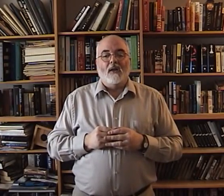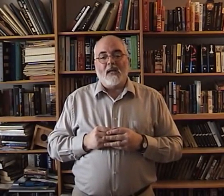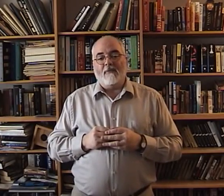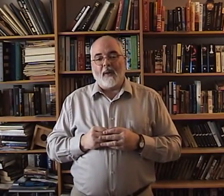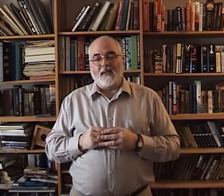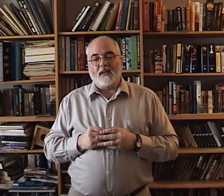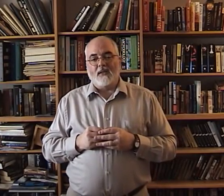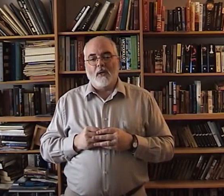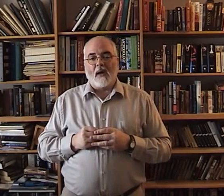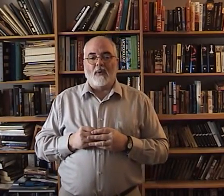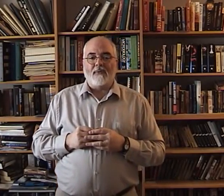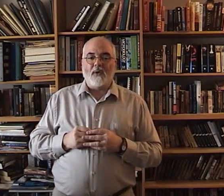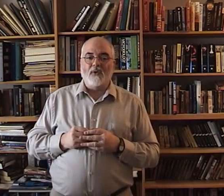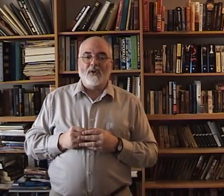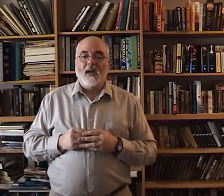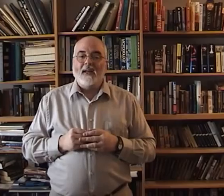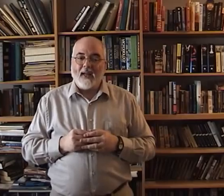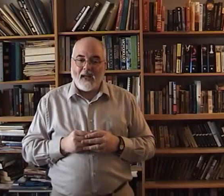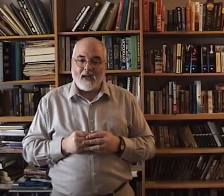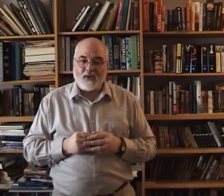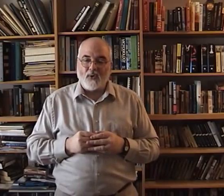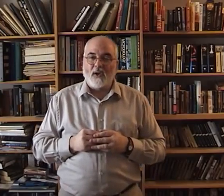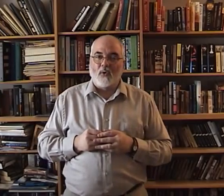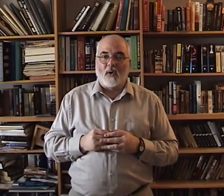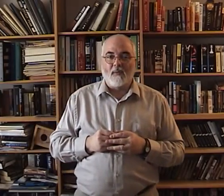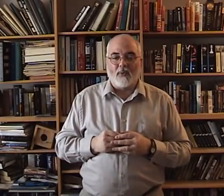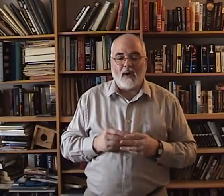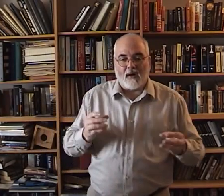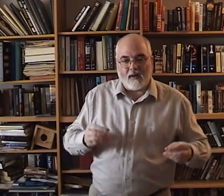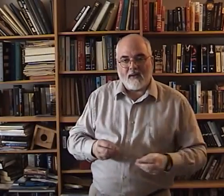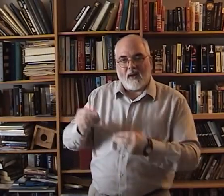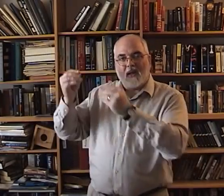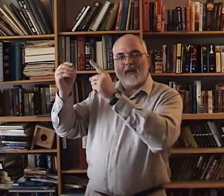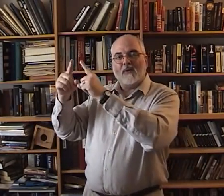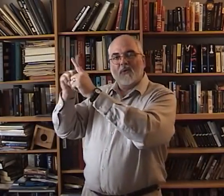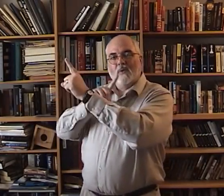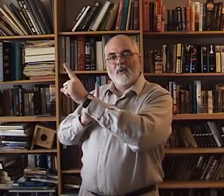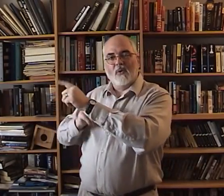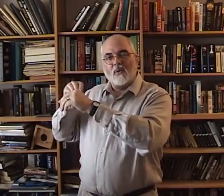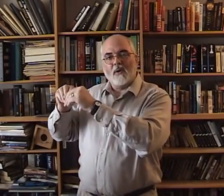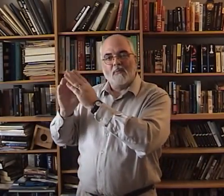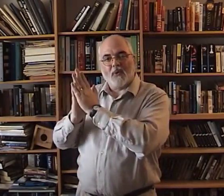Safe place. Still my refuge. Take it to the Lord in prayer. Take it to the Lord in prayer.